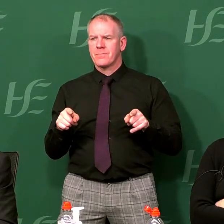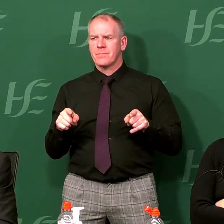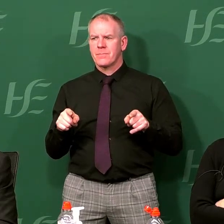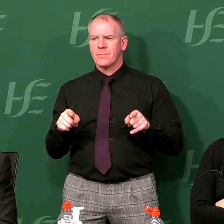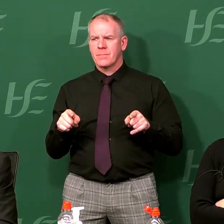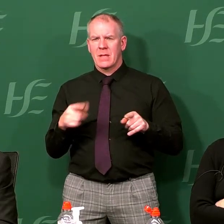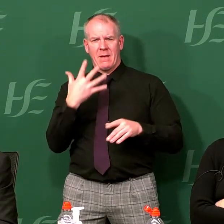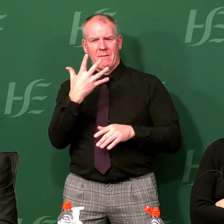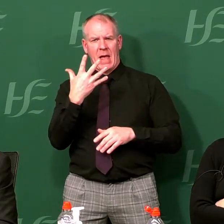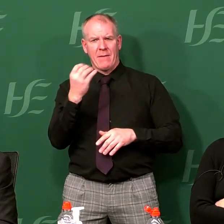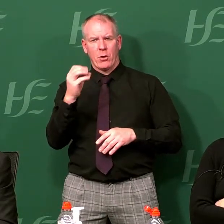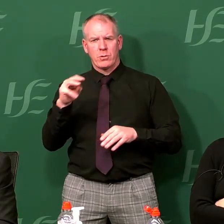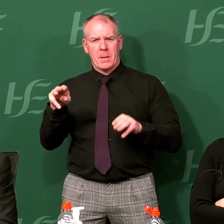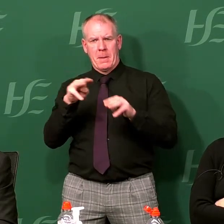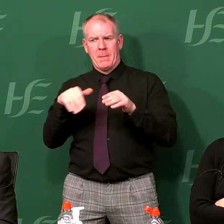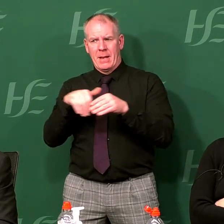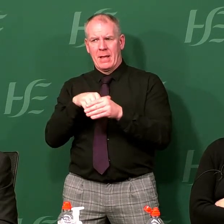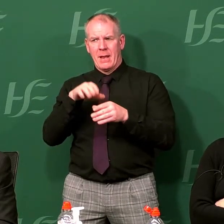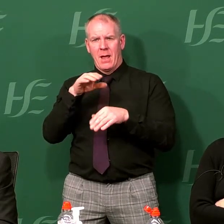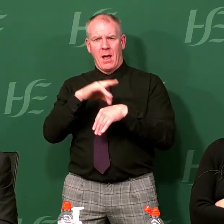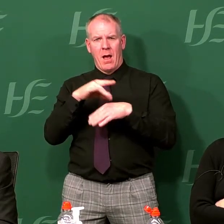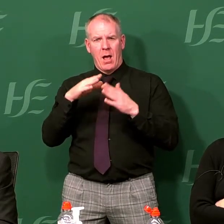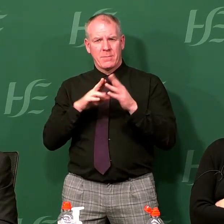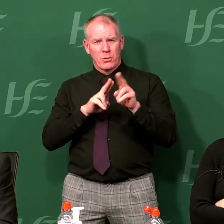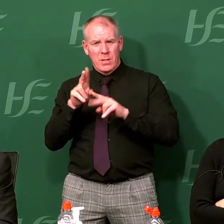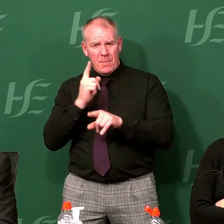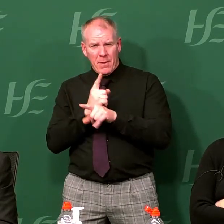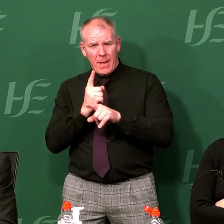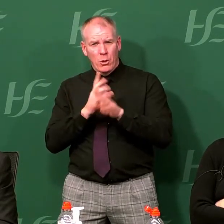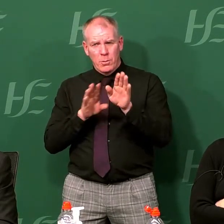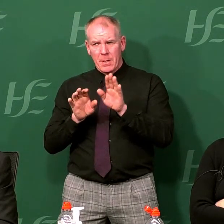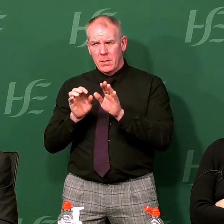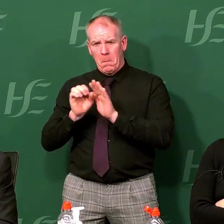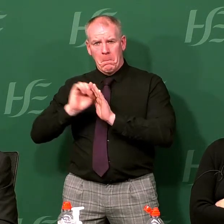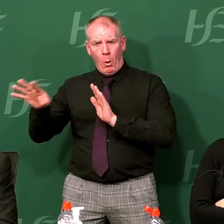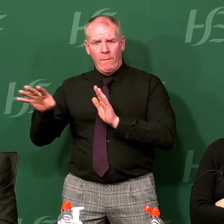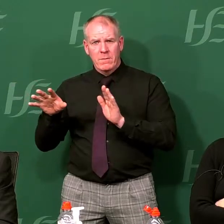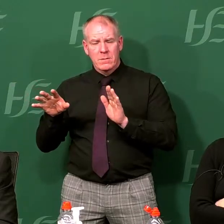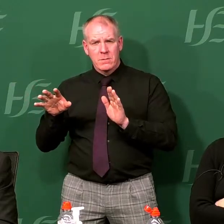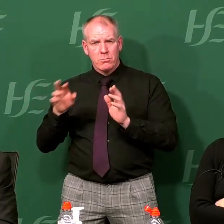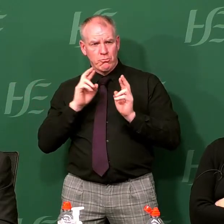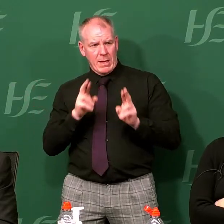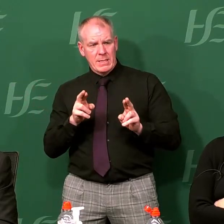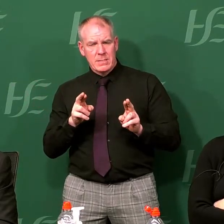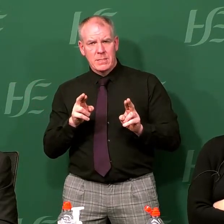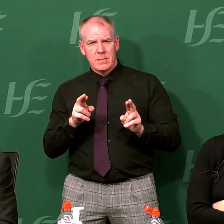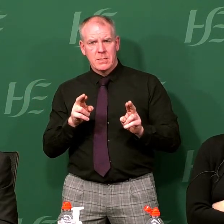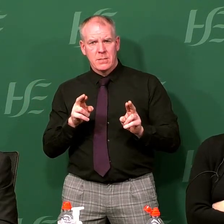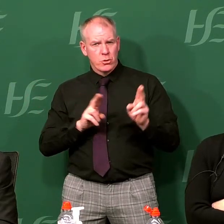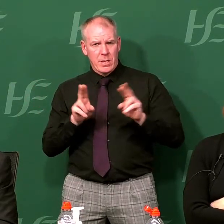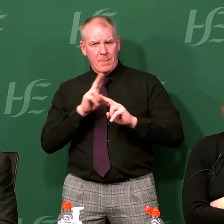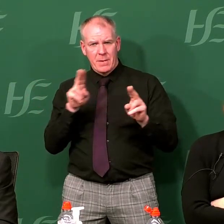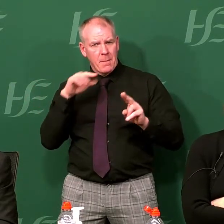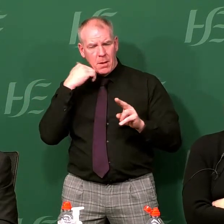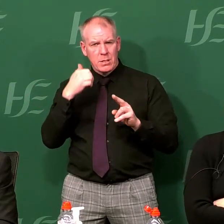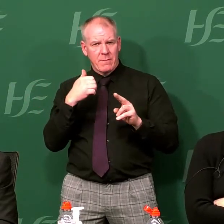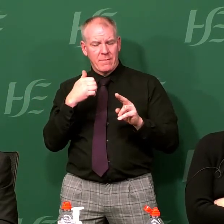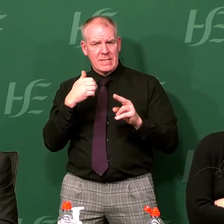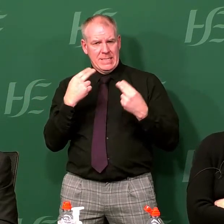are 500 people in hospital who shouldn't be there when you're heavily stressed in terms of the demand